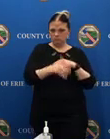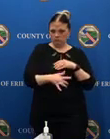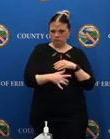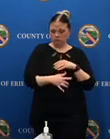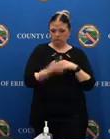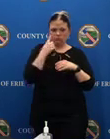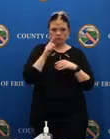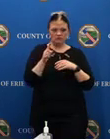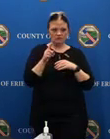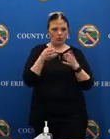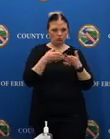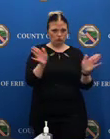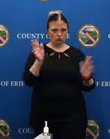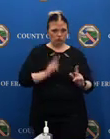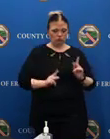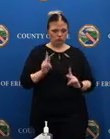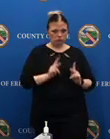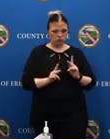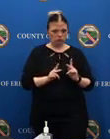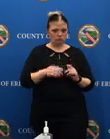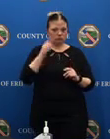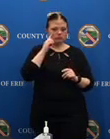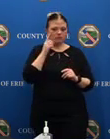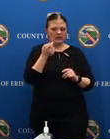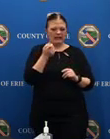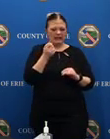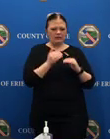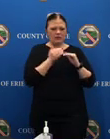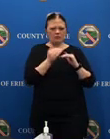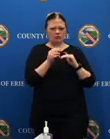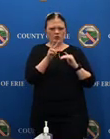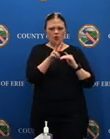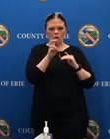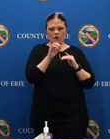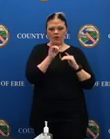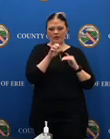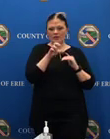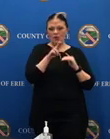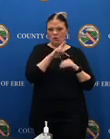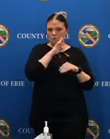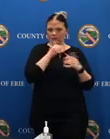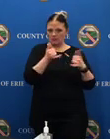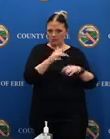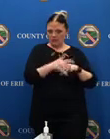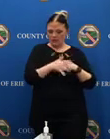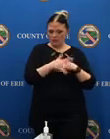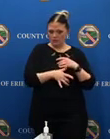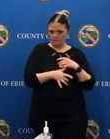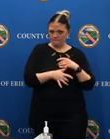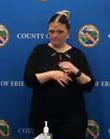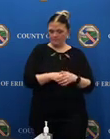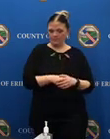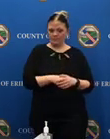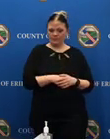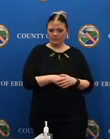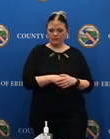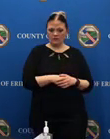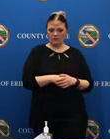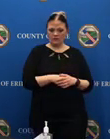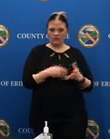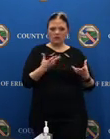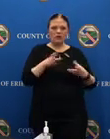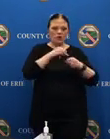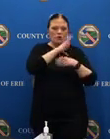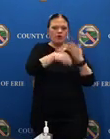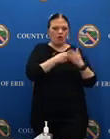the general population, and I think there's a little over 200 ICU beds that are still available among all ICU